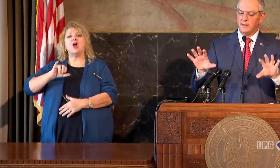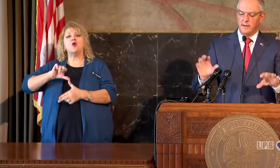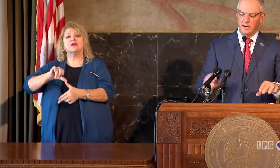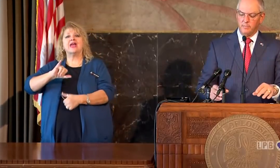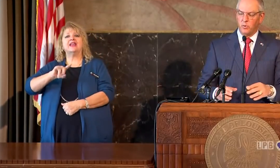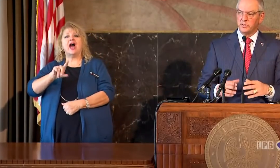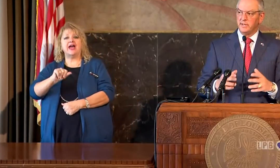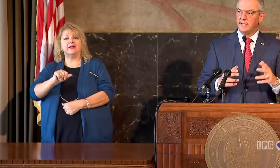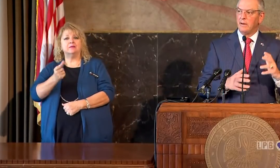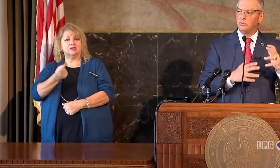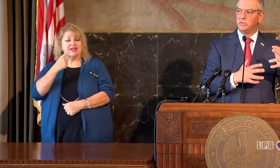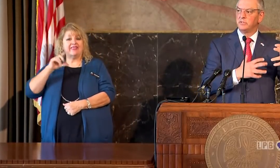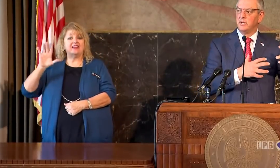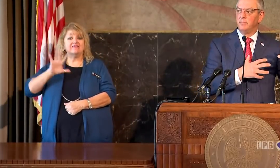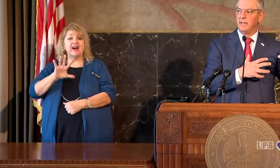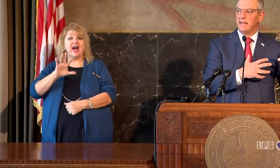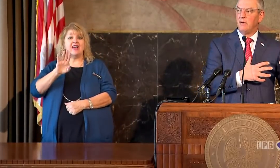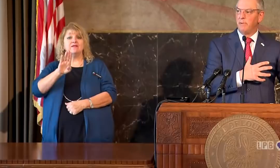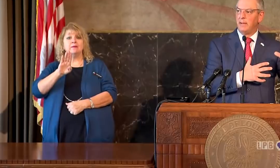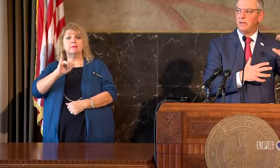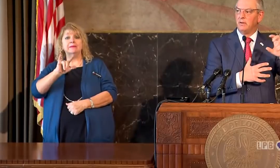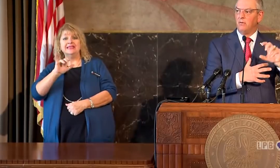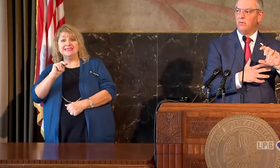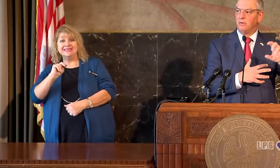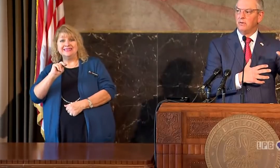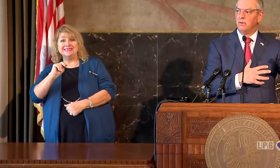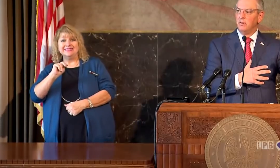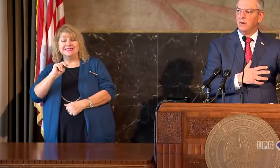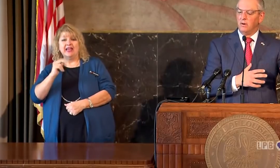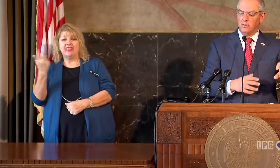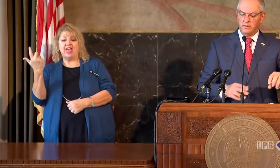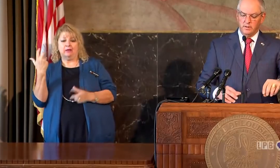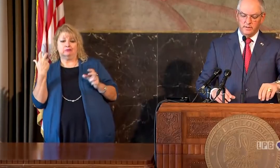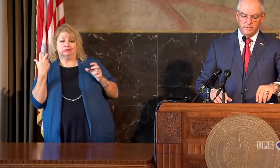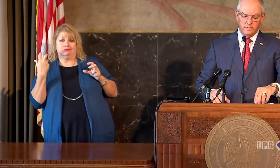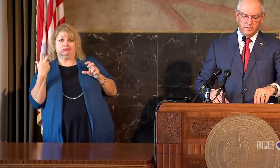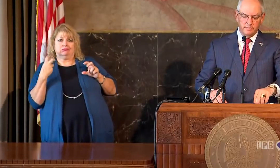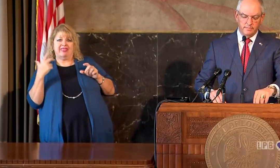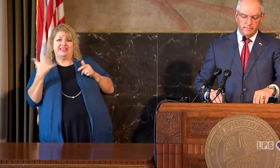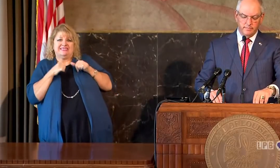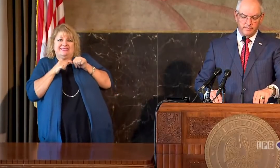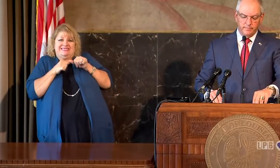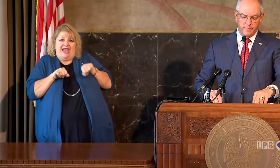that they apportioned it, that was just going to be a down payment on the